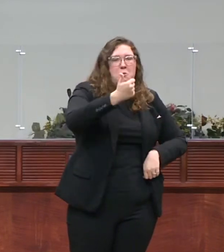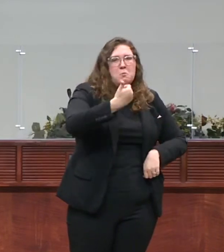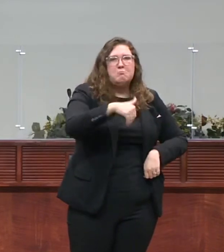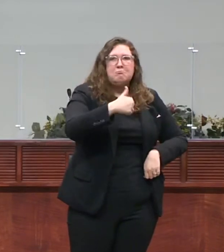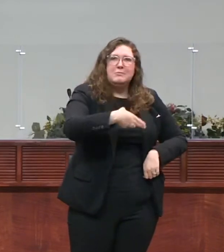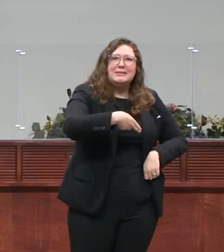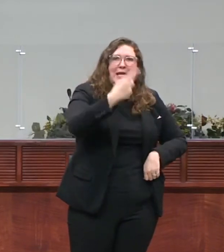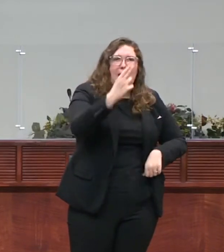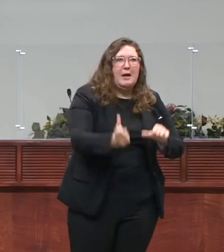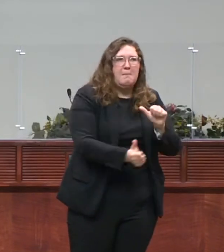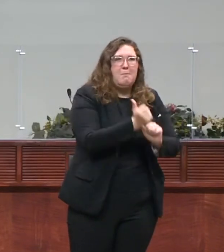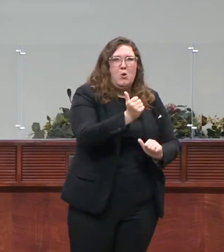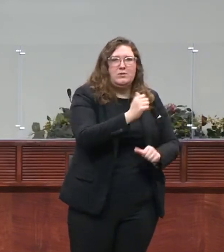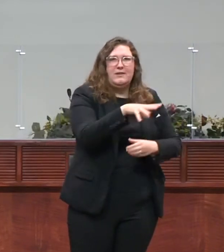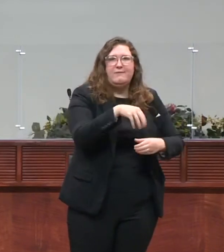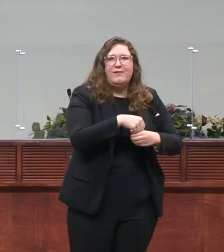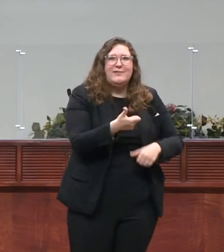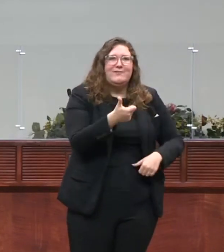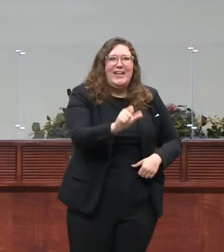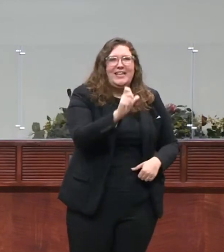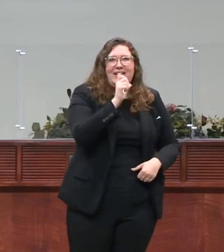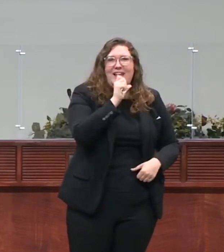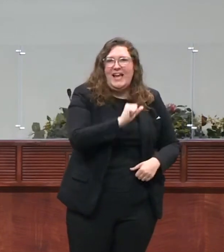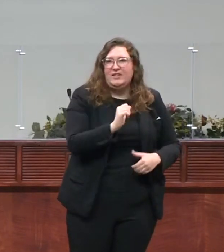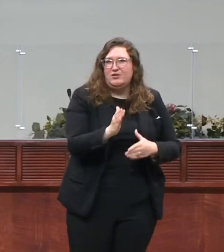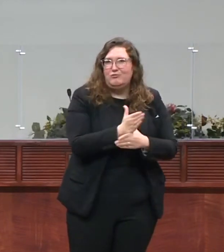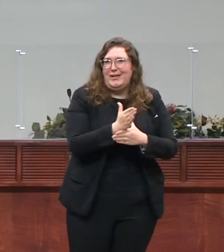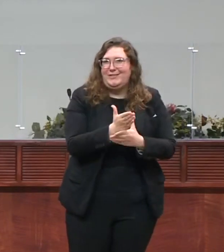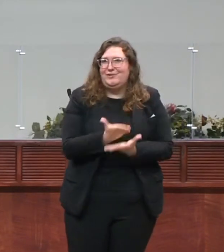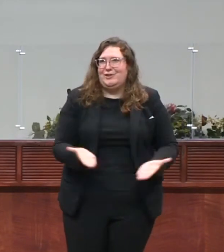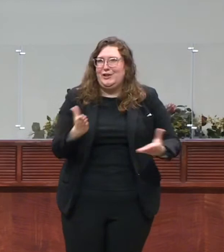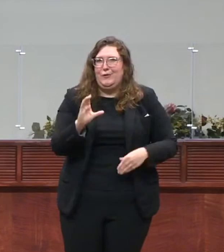county. With that, I will answer any questions that you may have. Thank you.